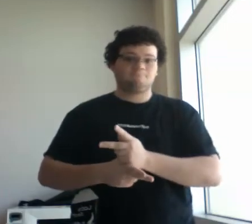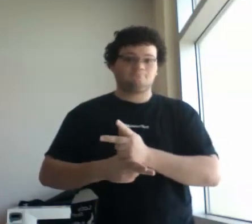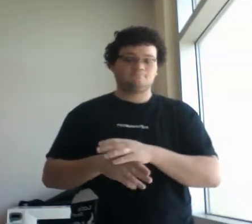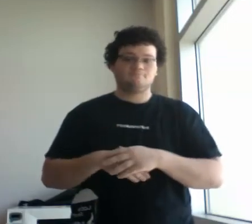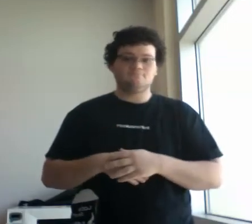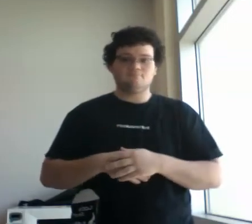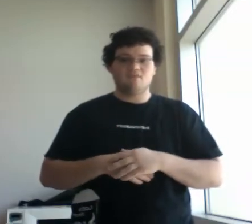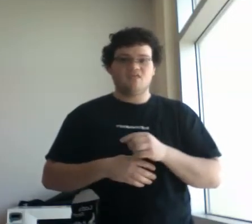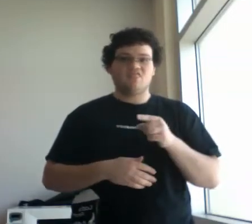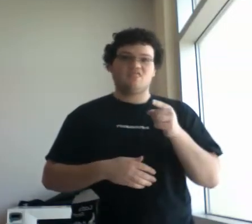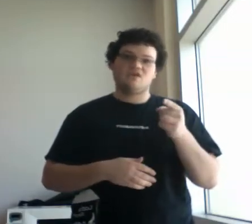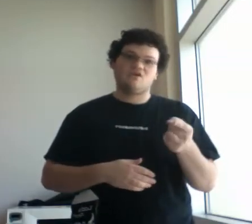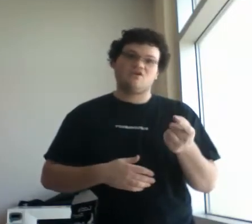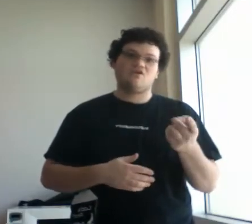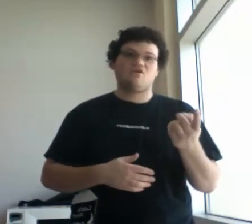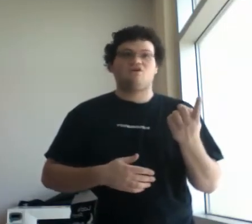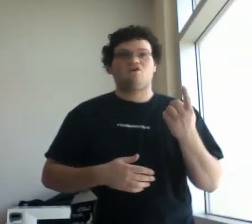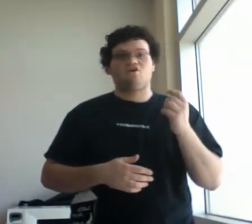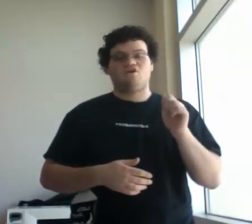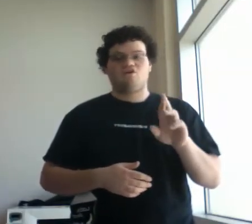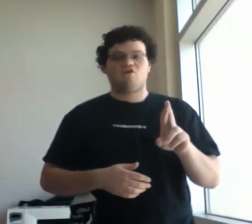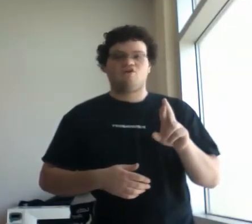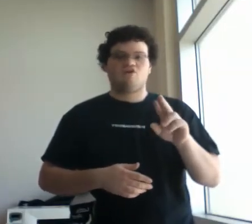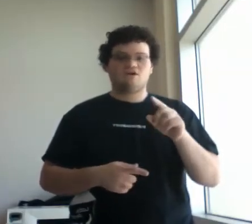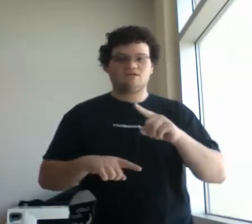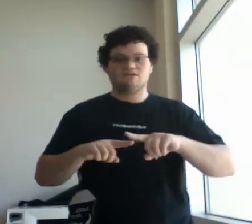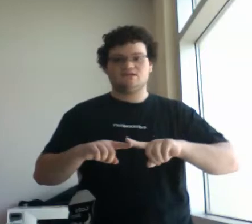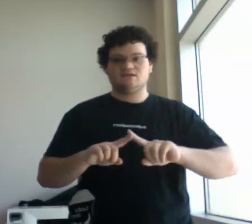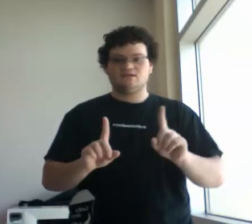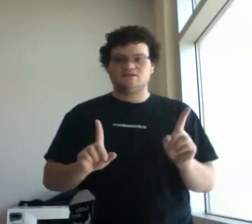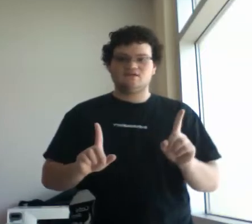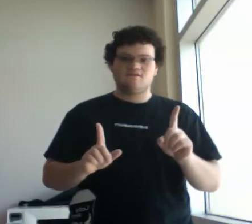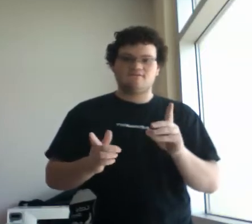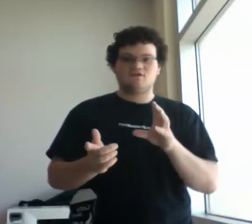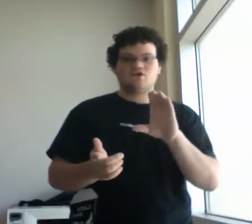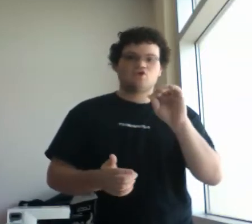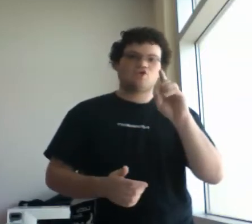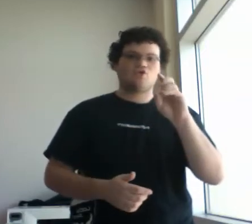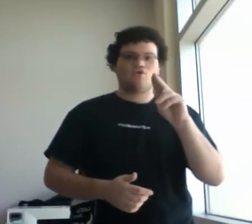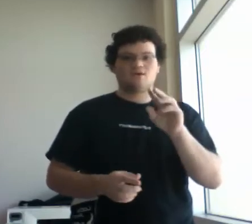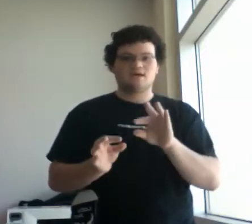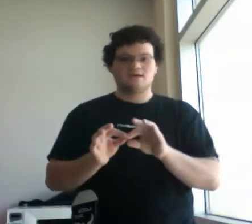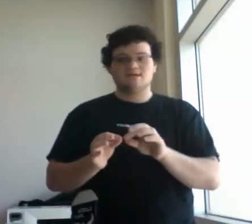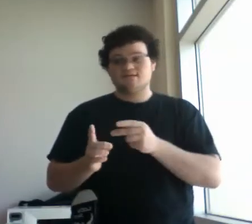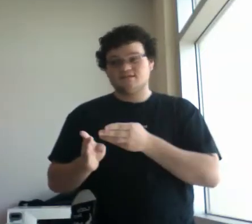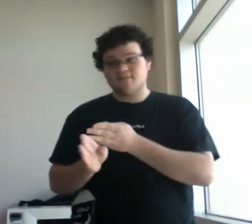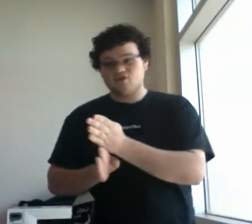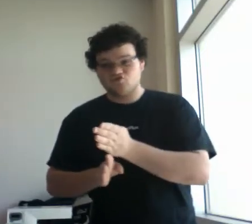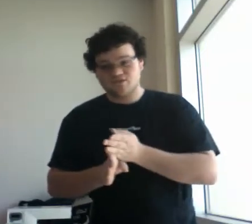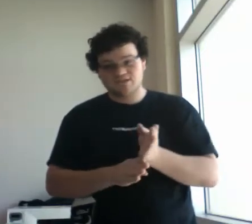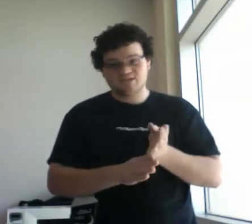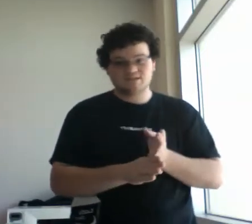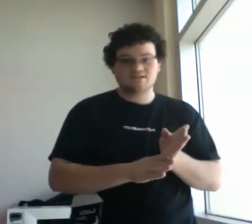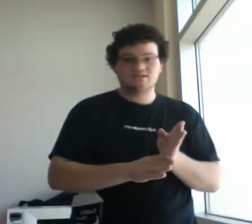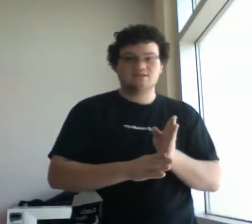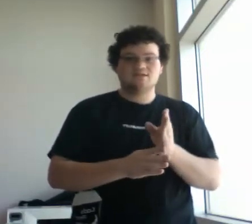There are different coding specialties that you may want to get into. Some examples include inpatient